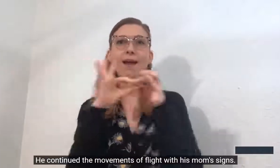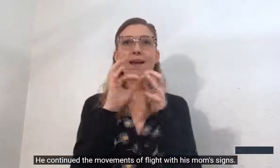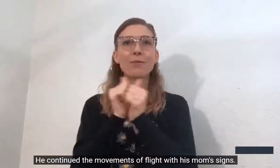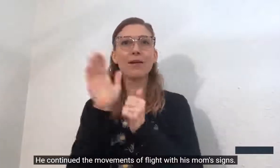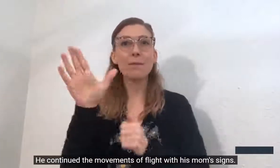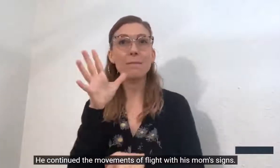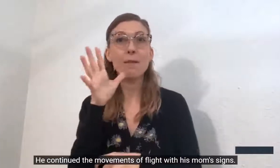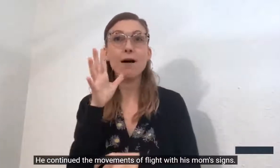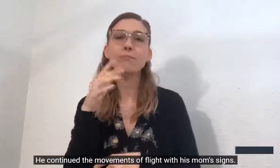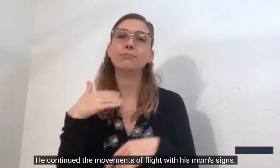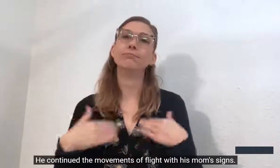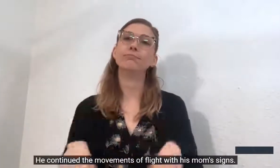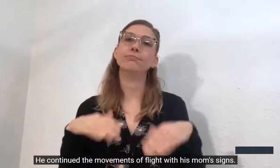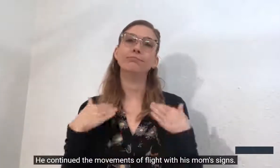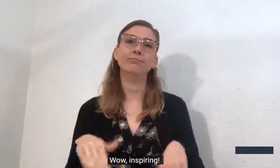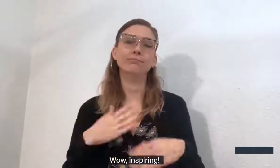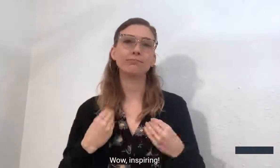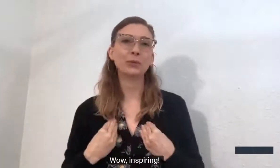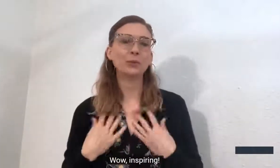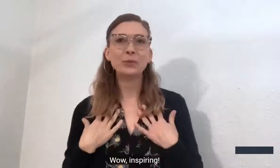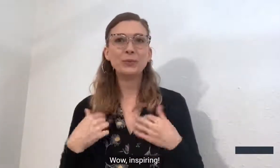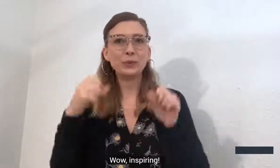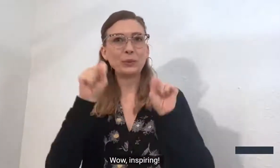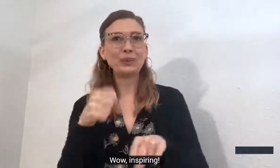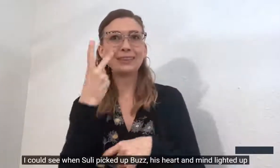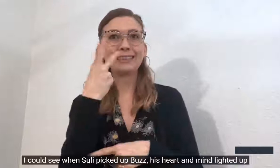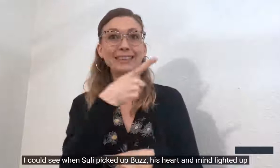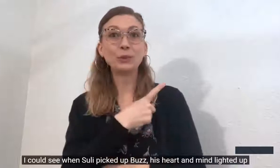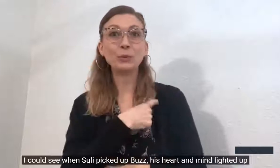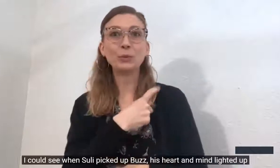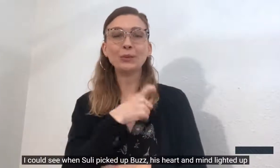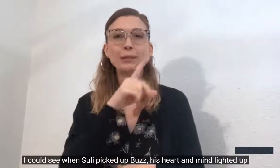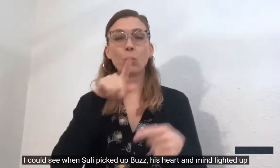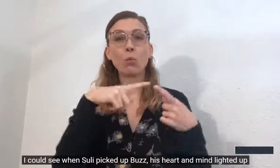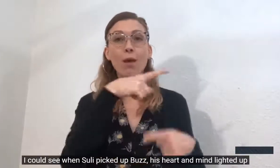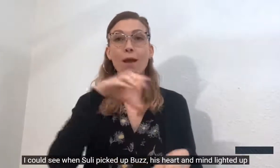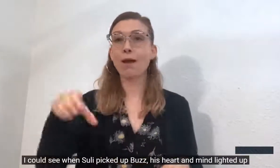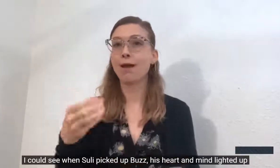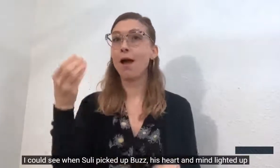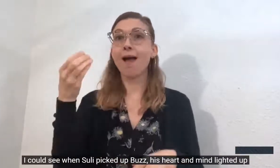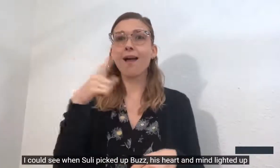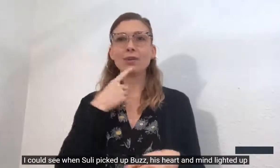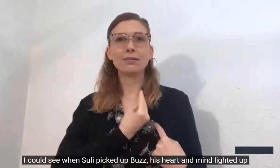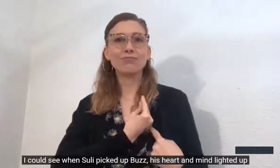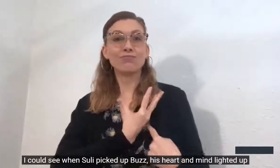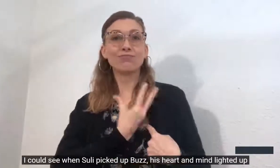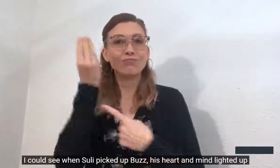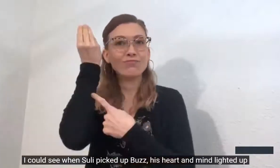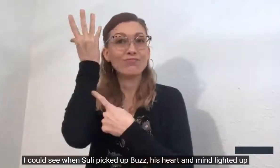Lightyear, and he made a continued movement alongside the movements mom was making, and that's thrilling to